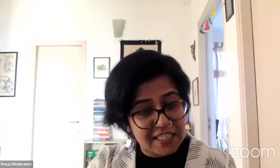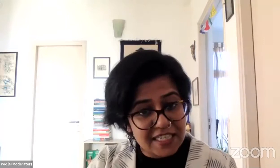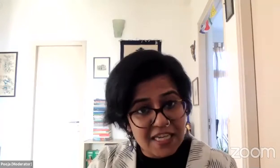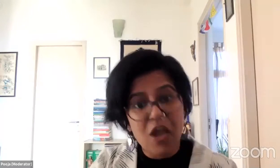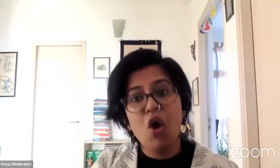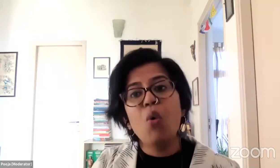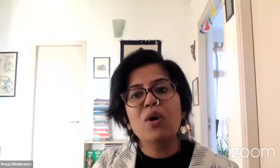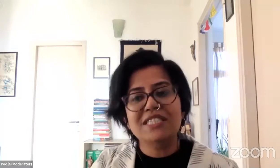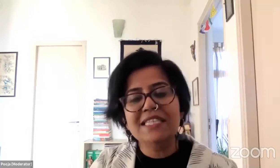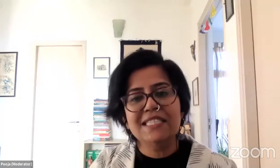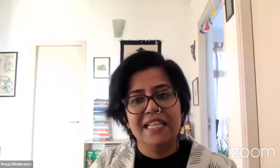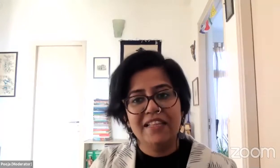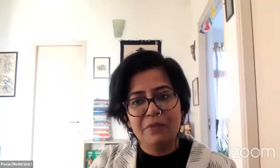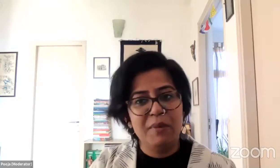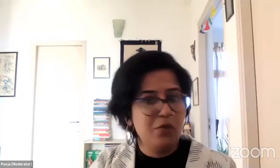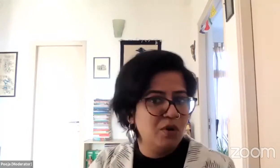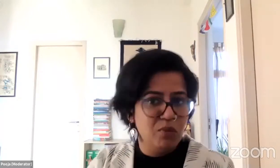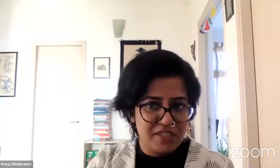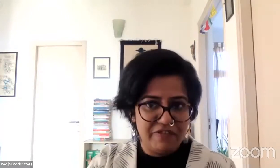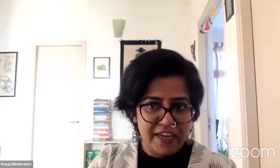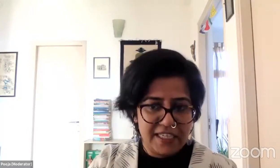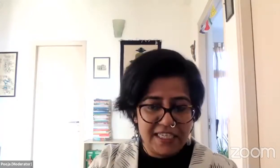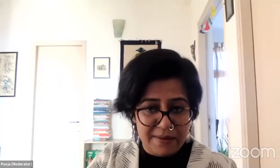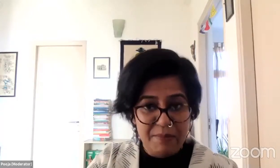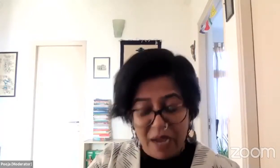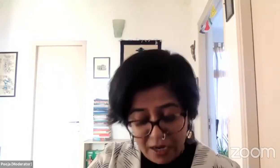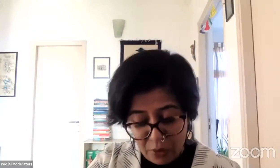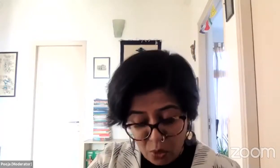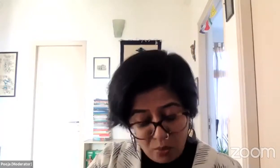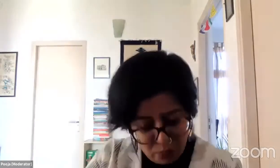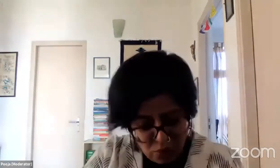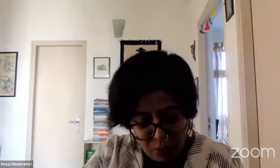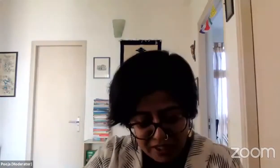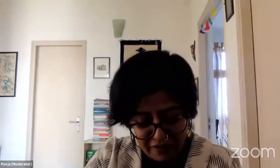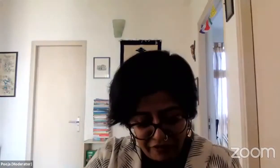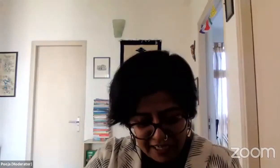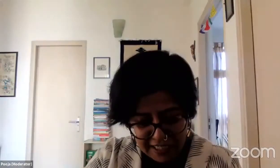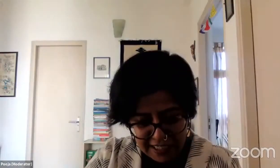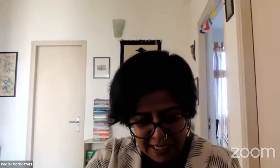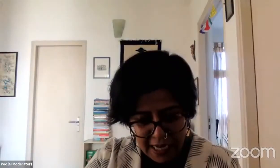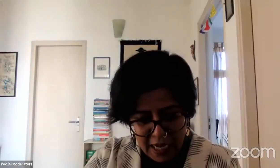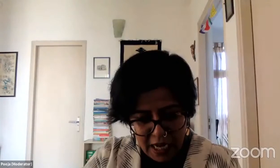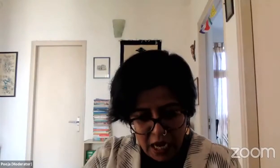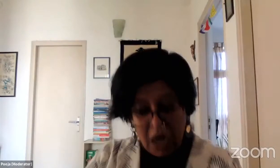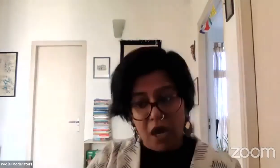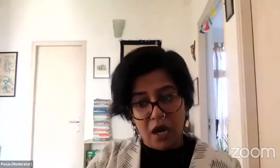get affected? What is it the women who are most affected,